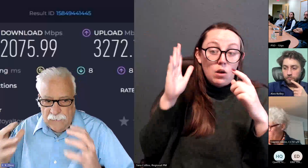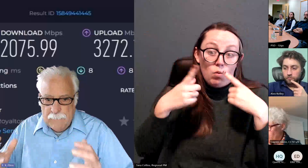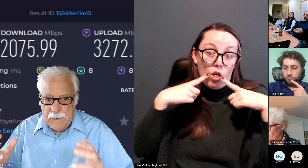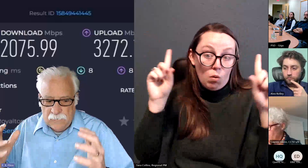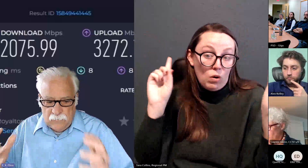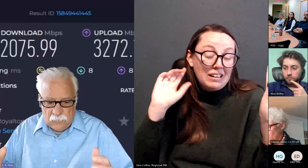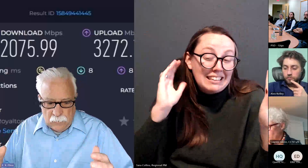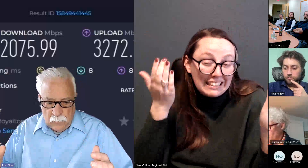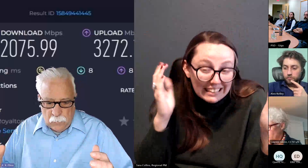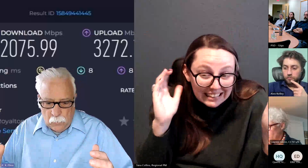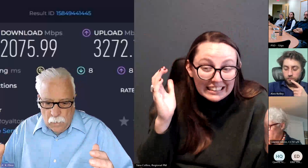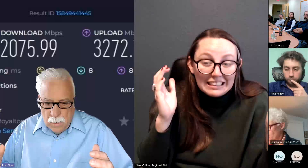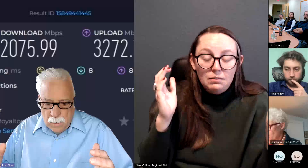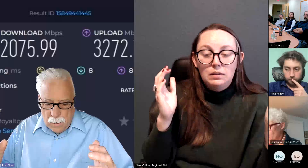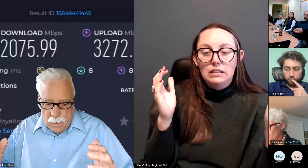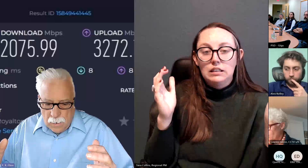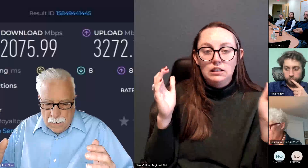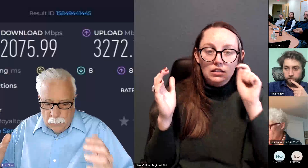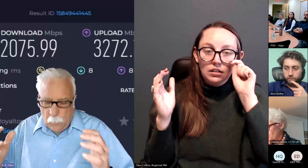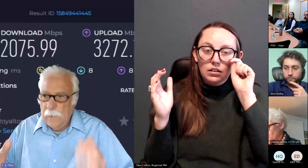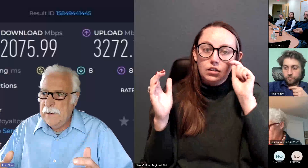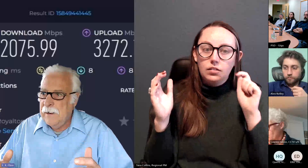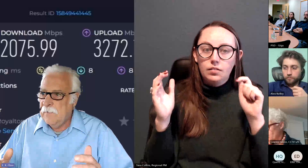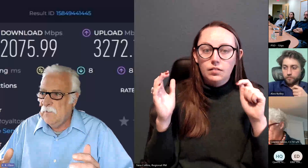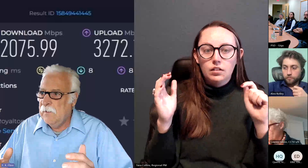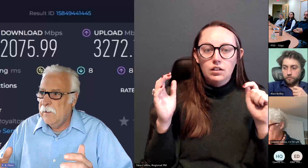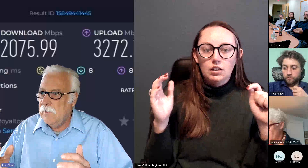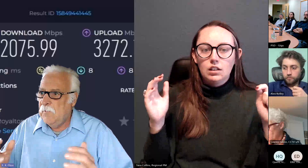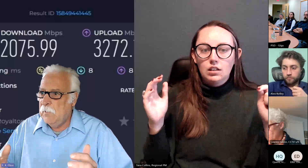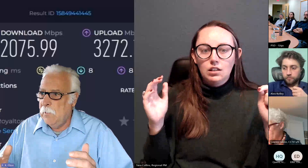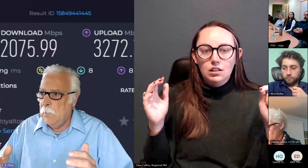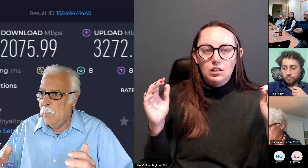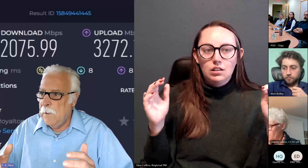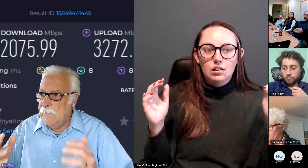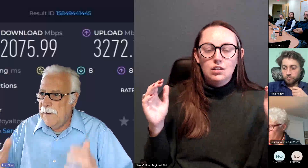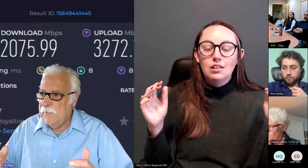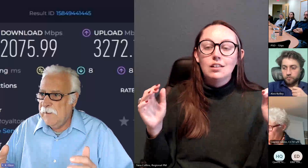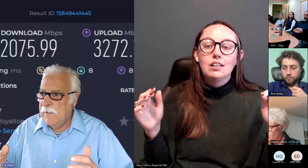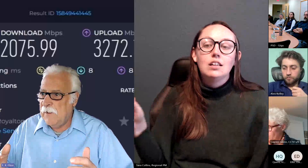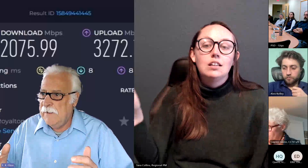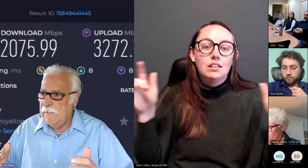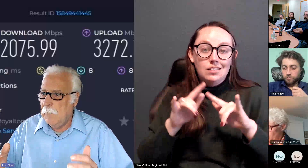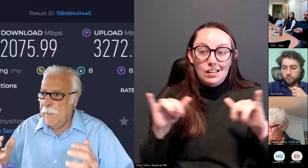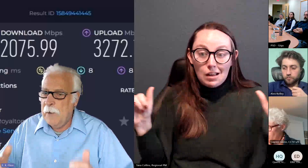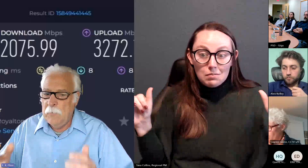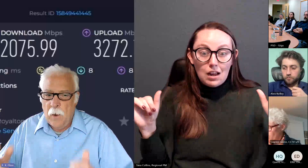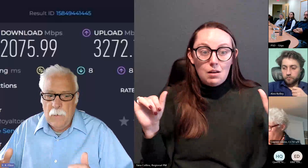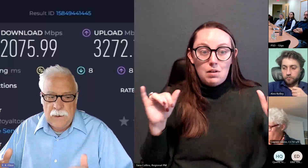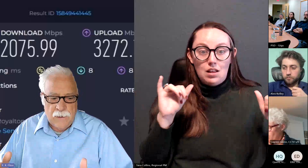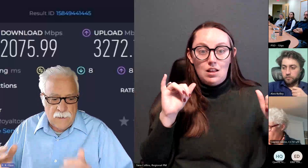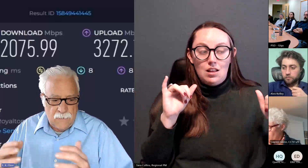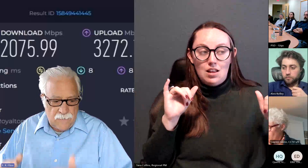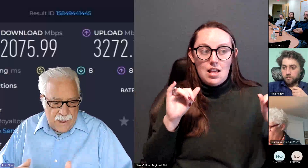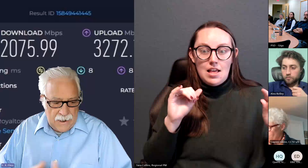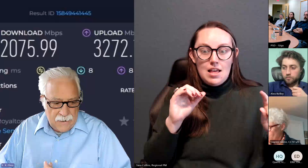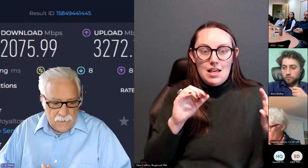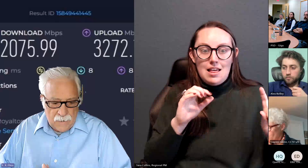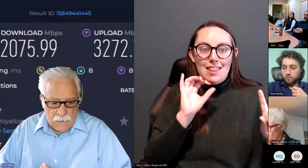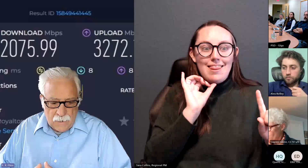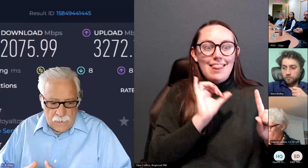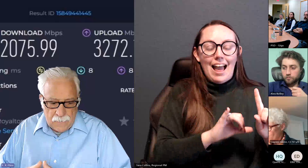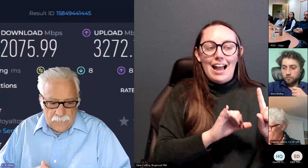there's a limit to the willingness to invest in this idea without knowing